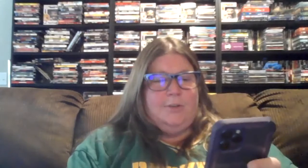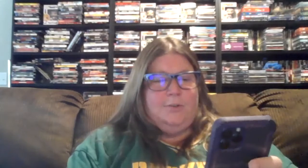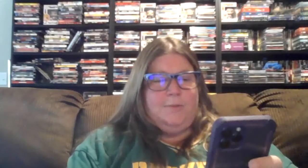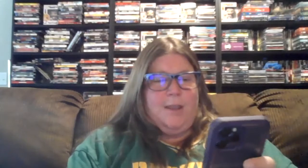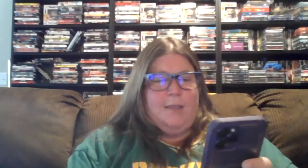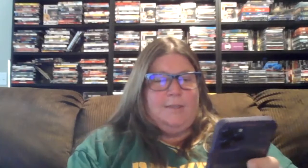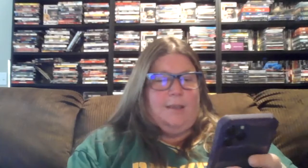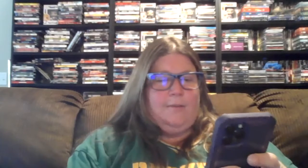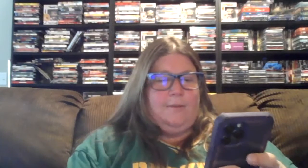do gymnastics.